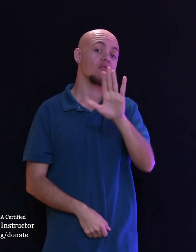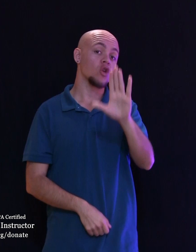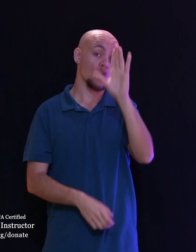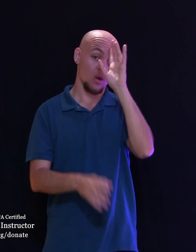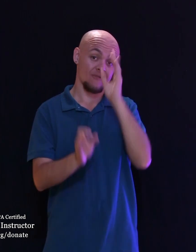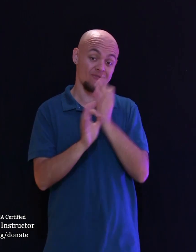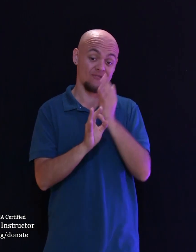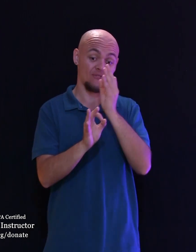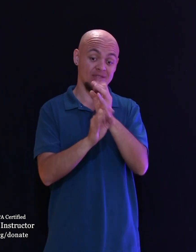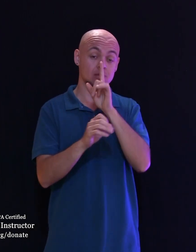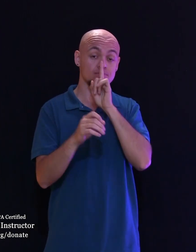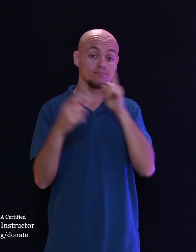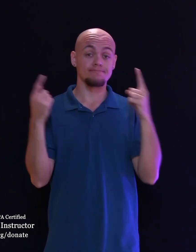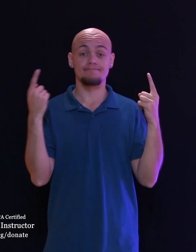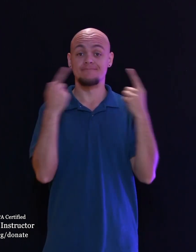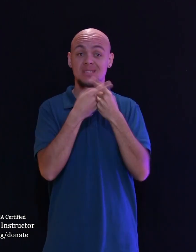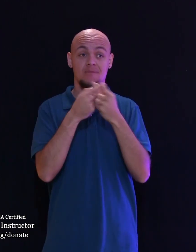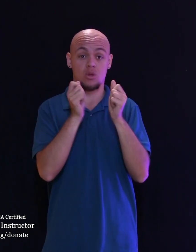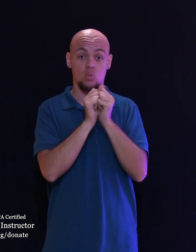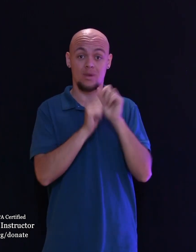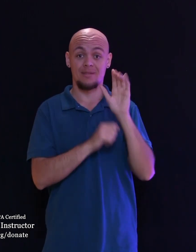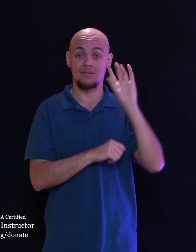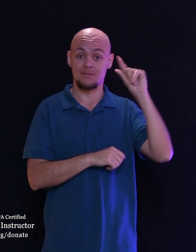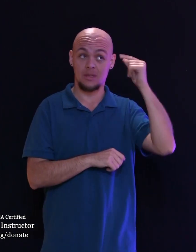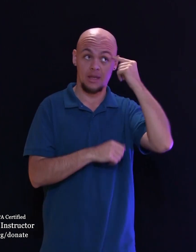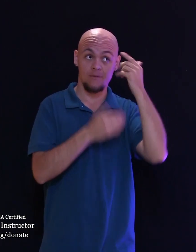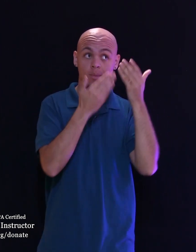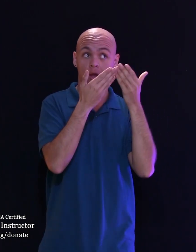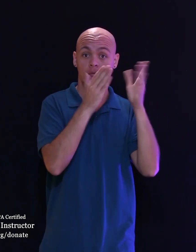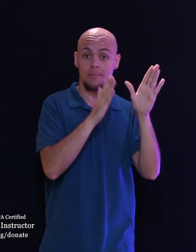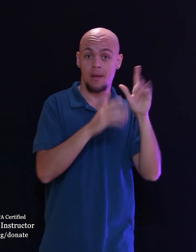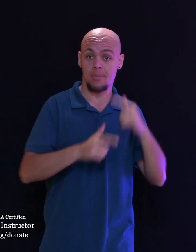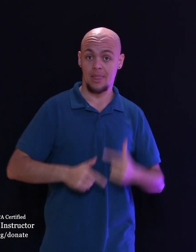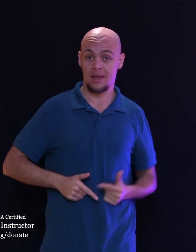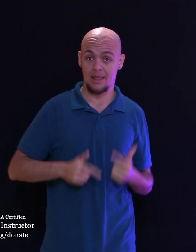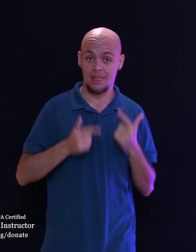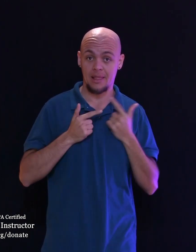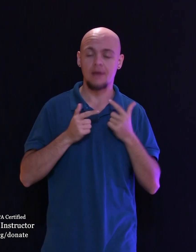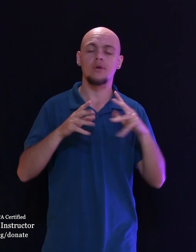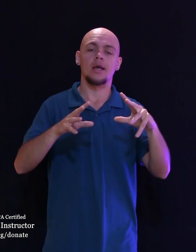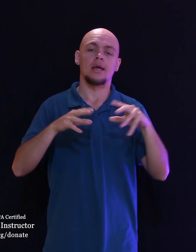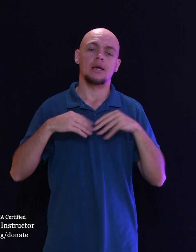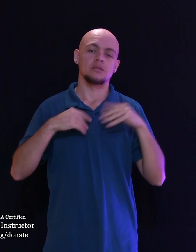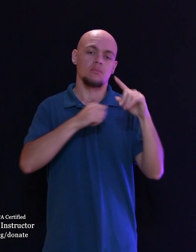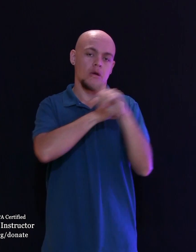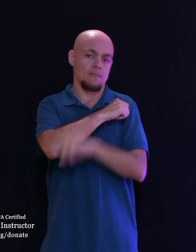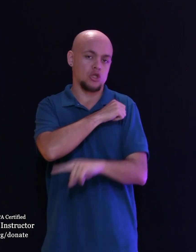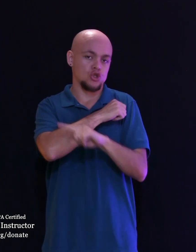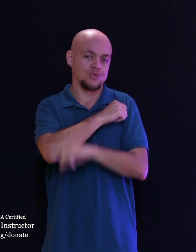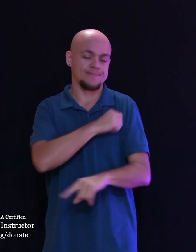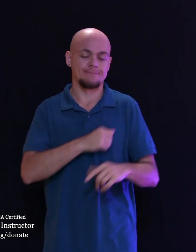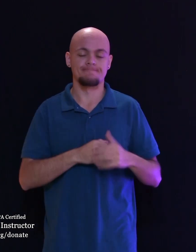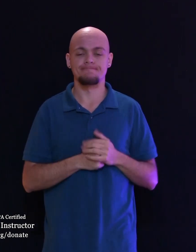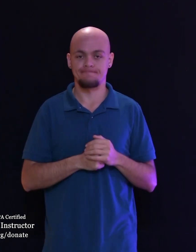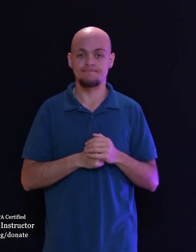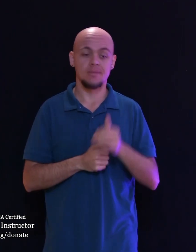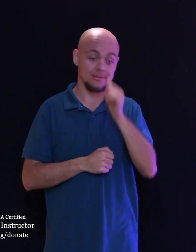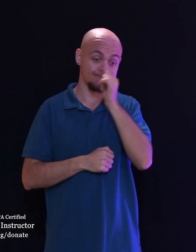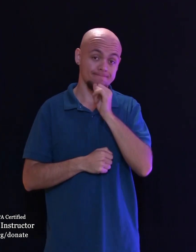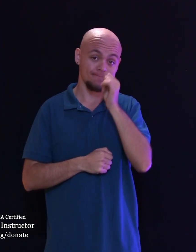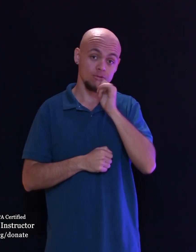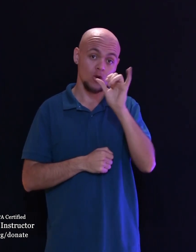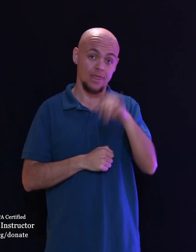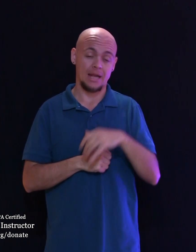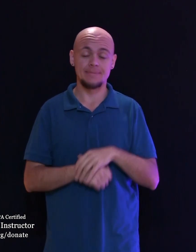If your faith truly conflicts with your public life, then you will have to accept the consequences and